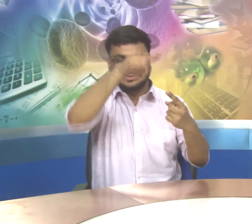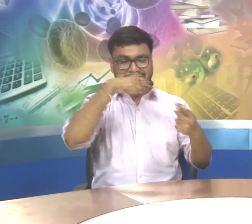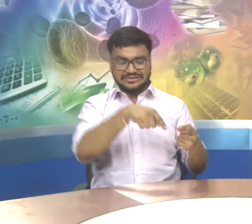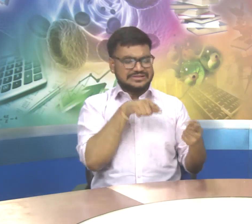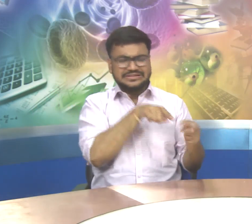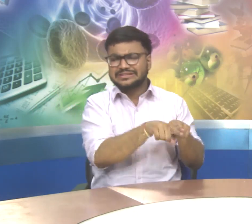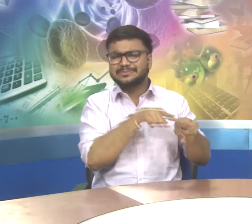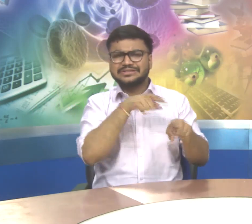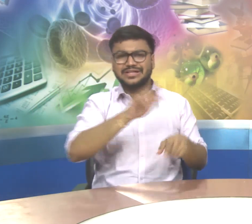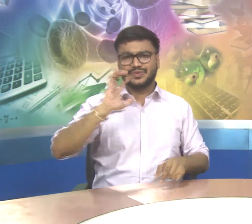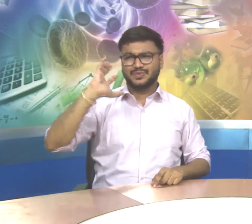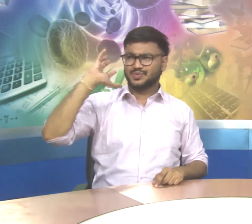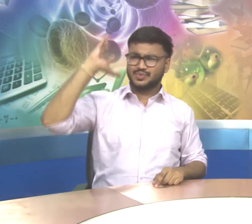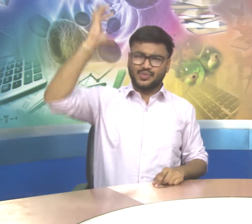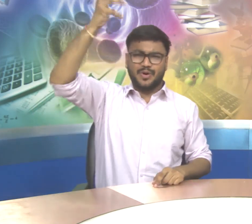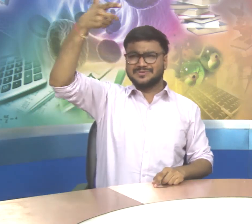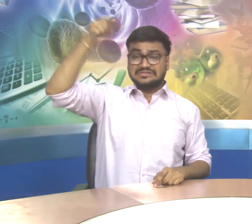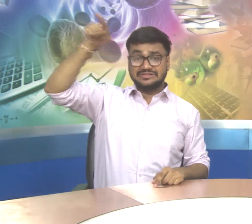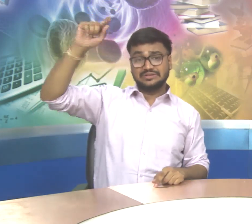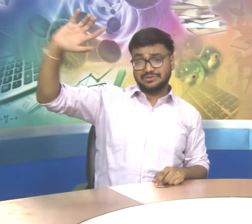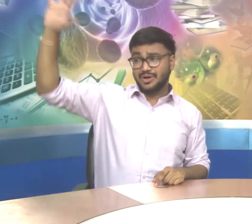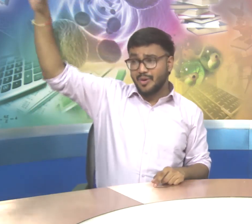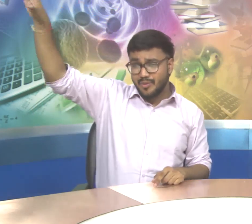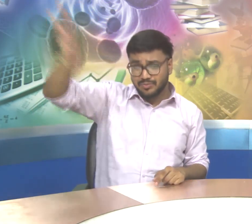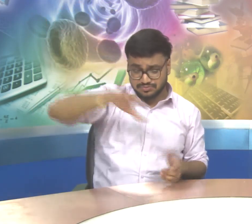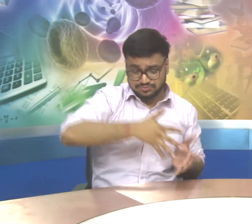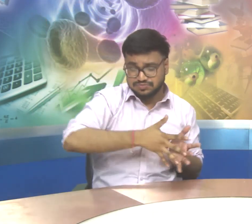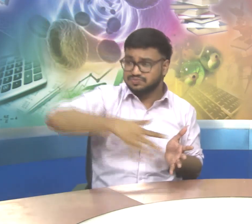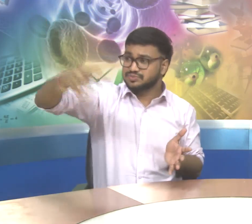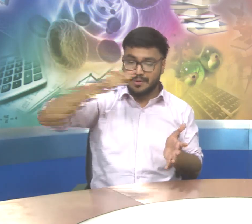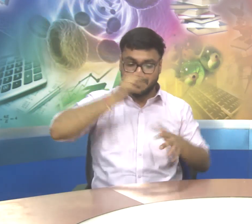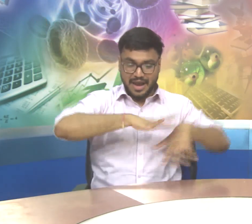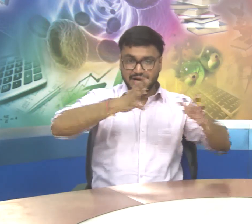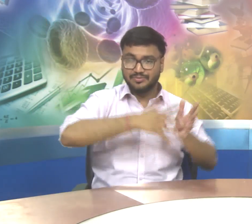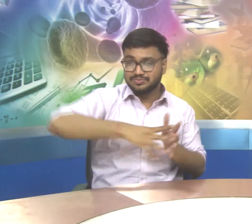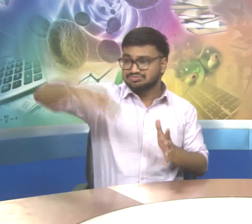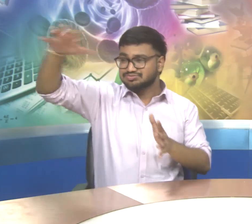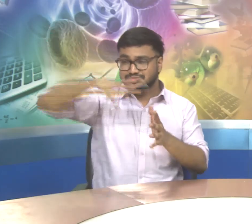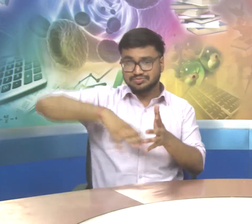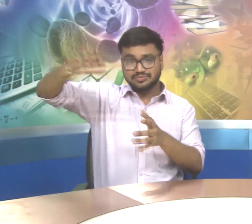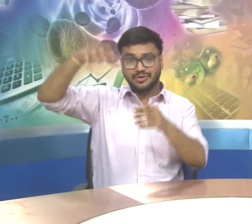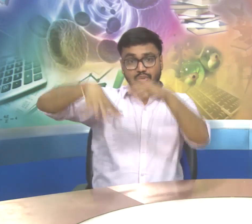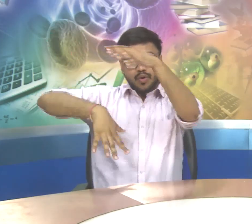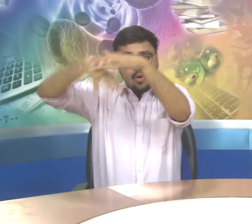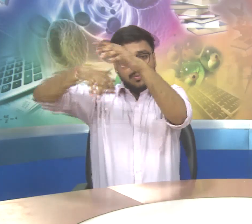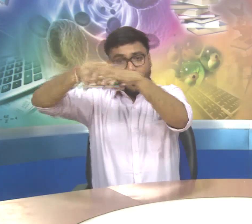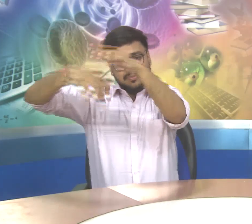replenishable, or we can say renewable resource, which means it is refilled through the water cycle.